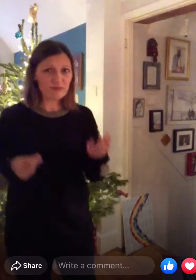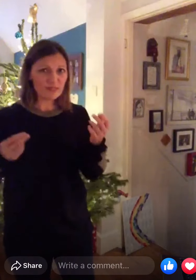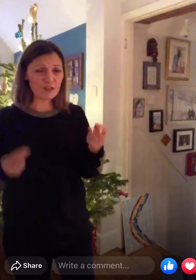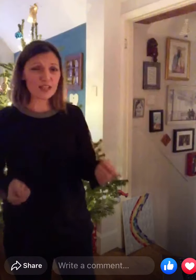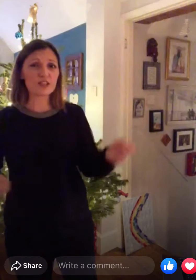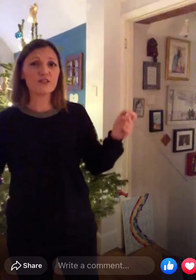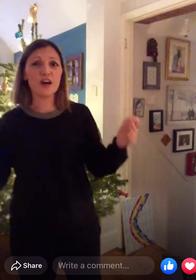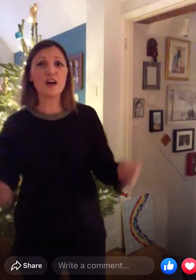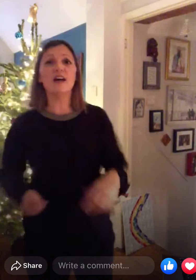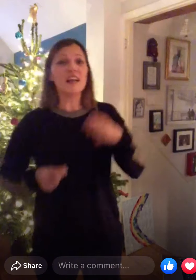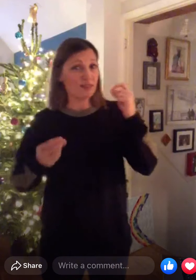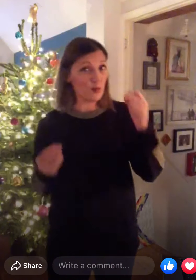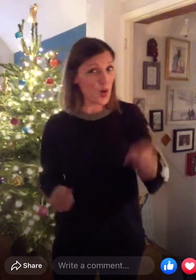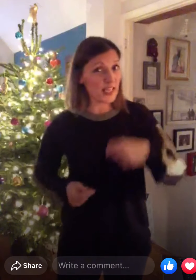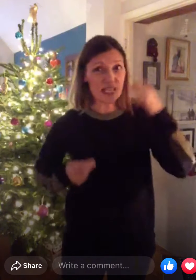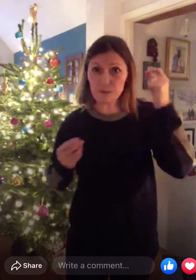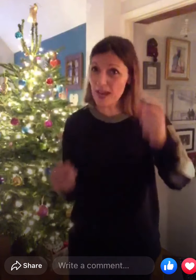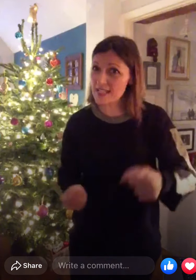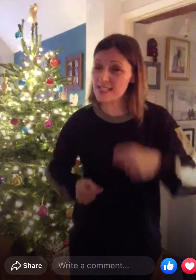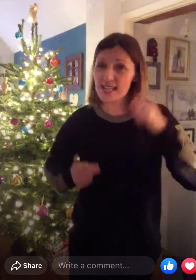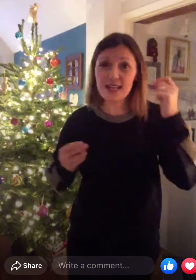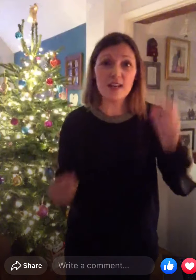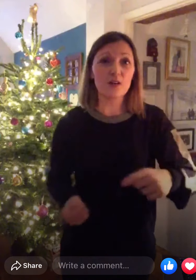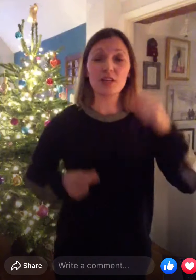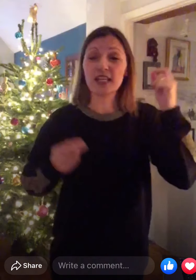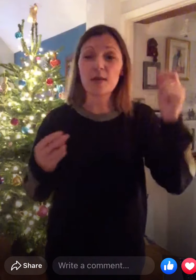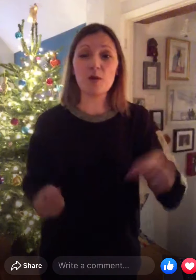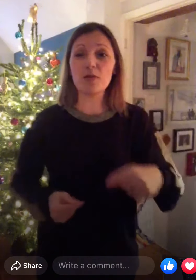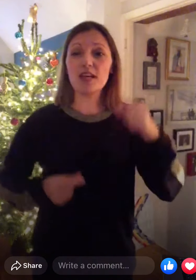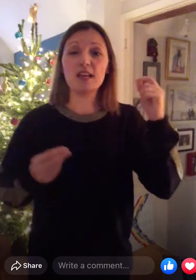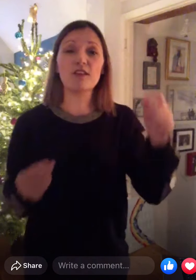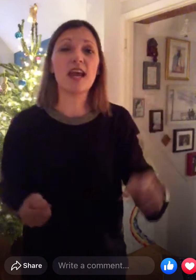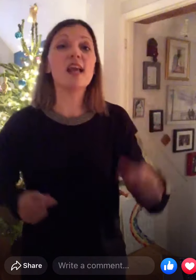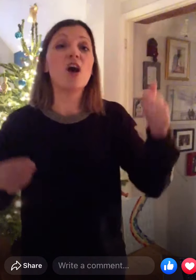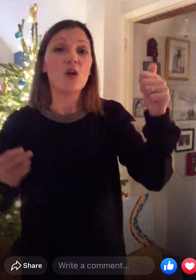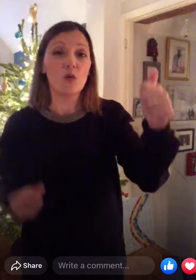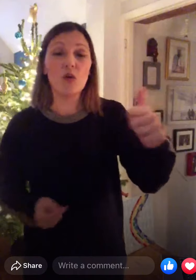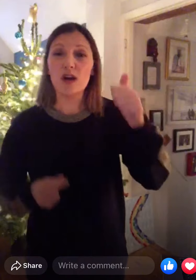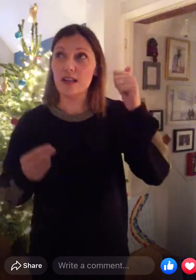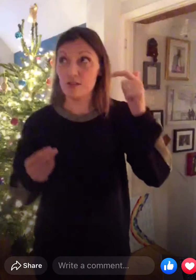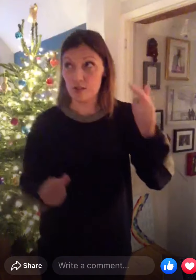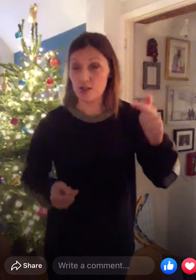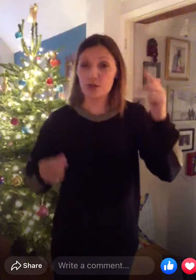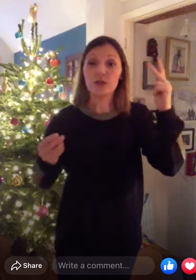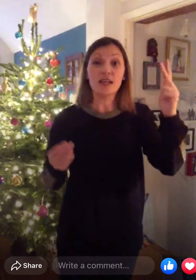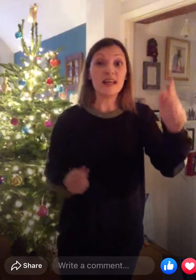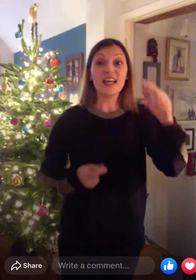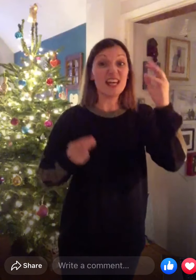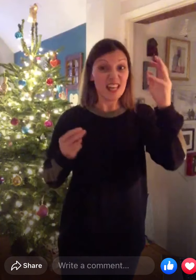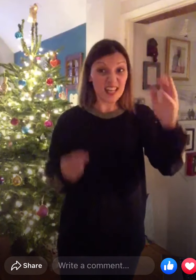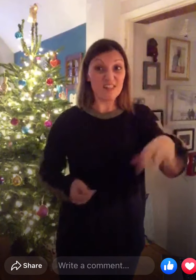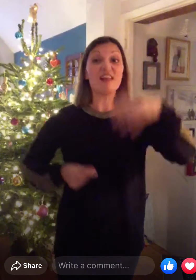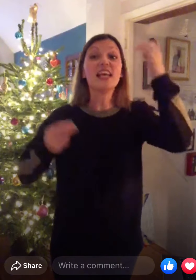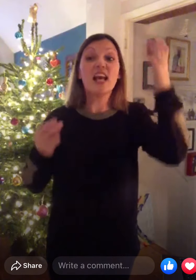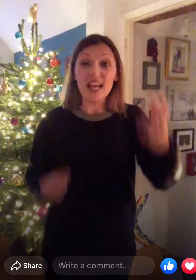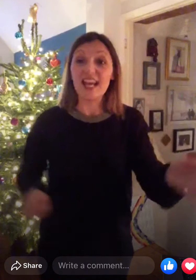Okay so far. Okay very wordy. Pacey. Got to keep up with it. Okay. One, two, three. Ready? Joy.